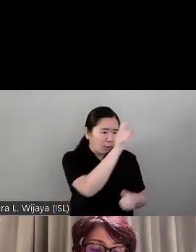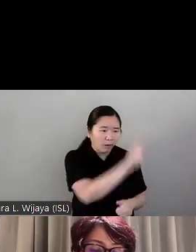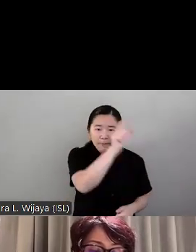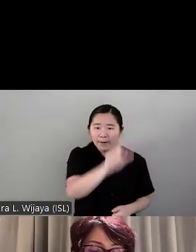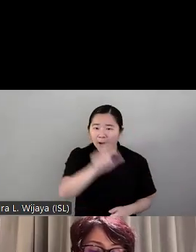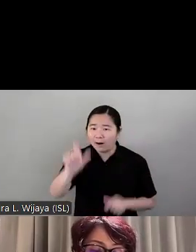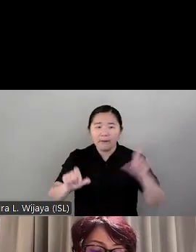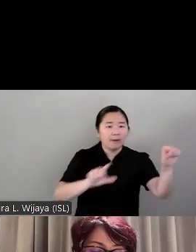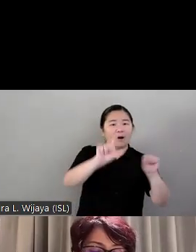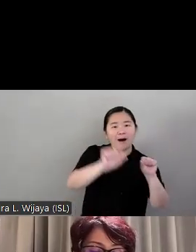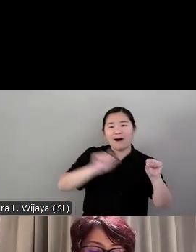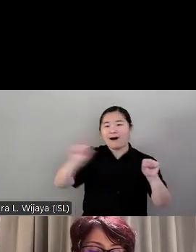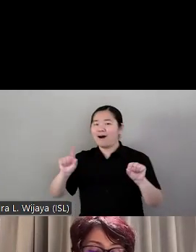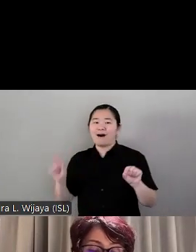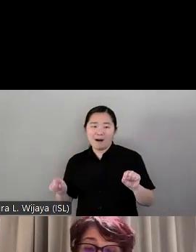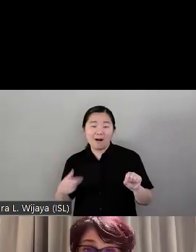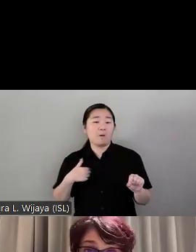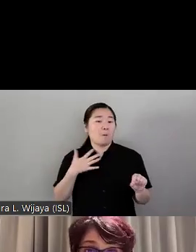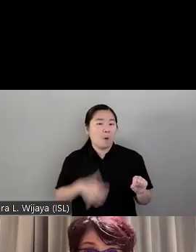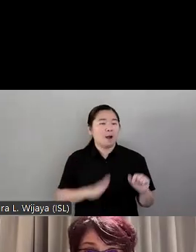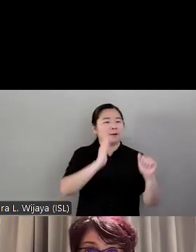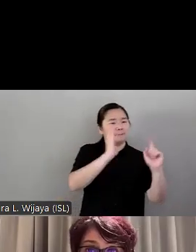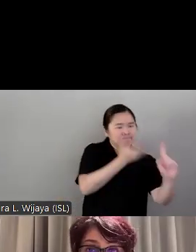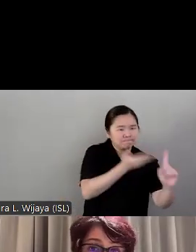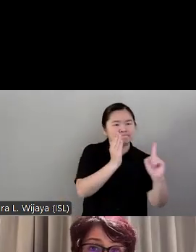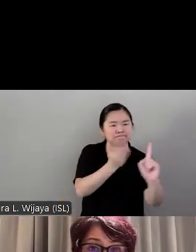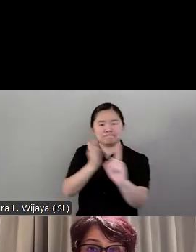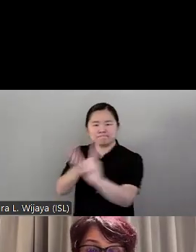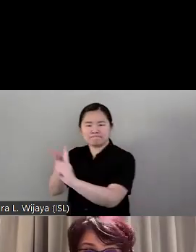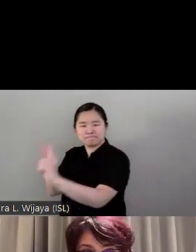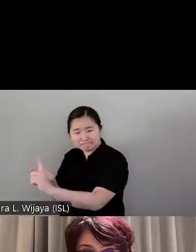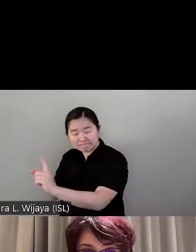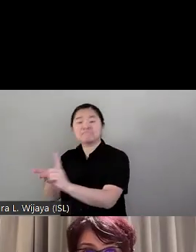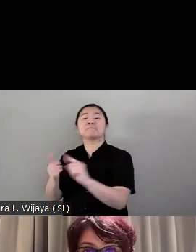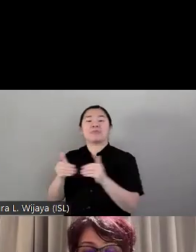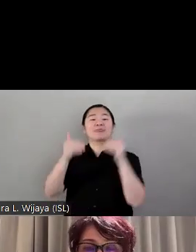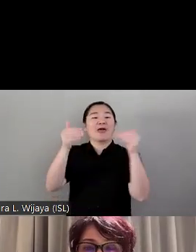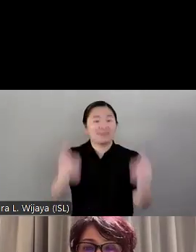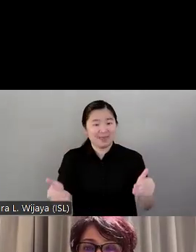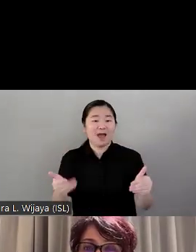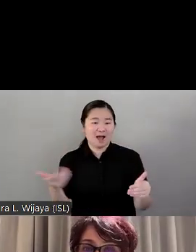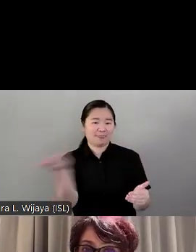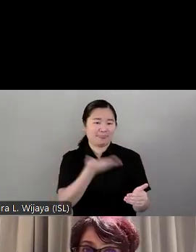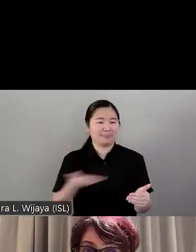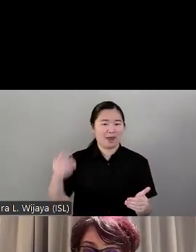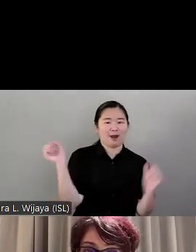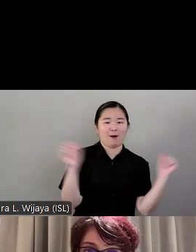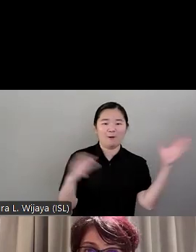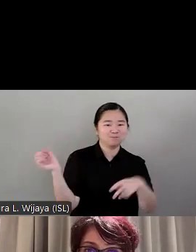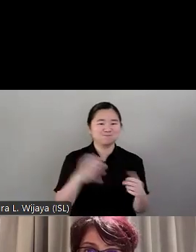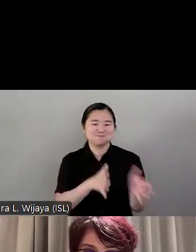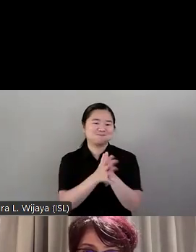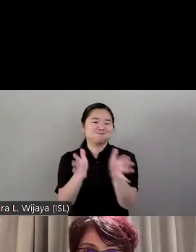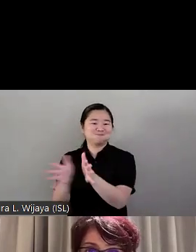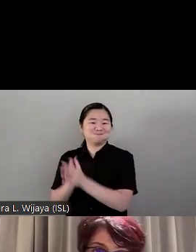Officer for the National Resource Center on Deaf Blindness, and she's joining us from Bangladesh. So I'm going to hand over the